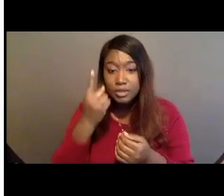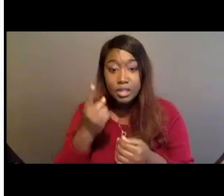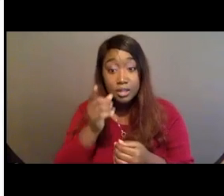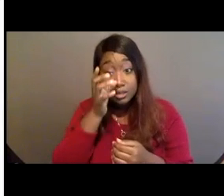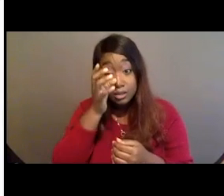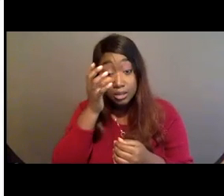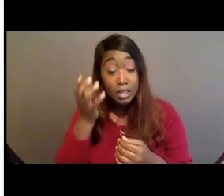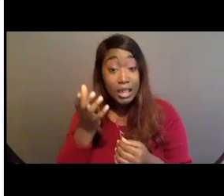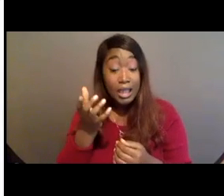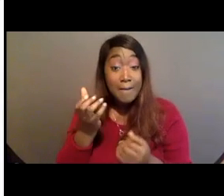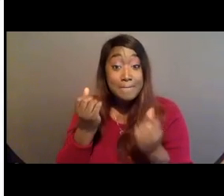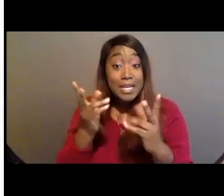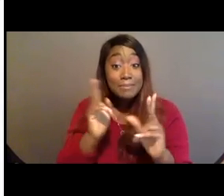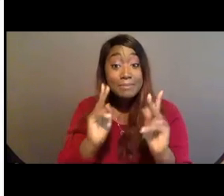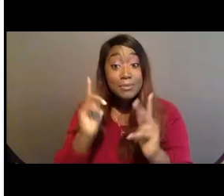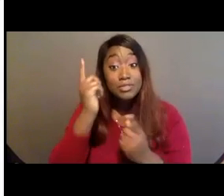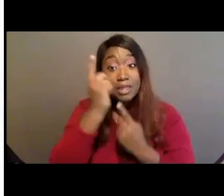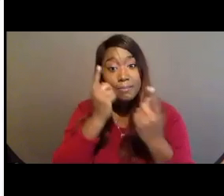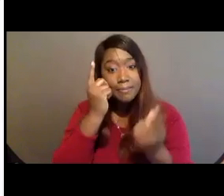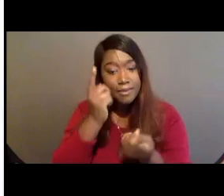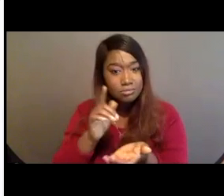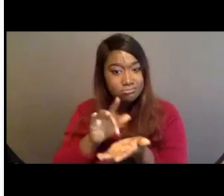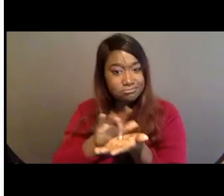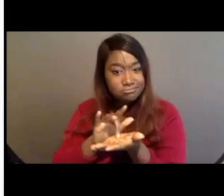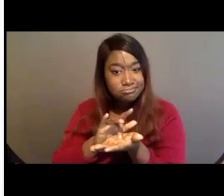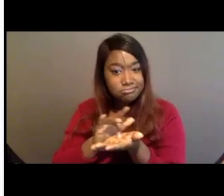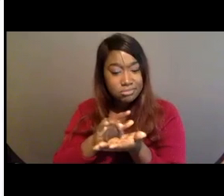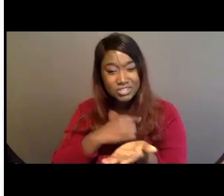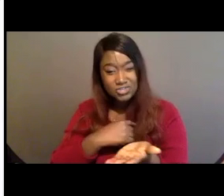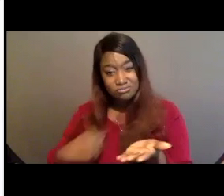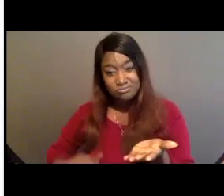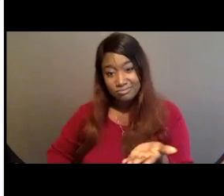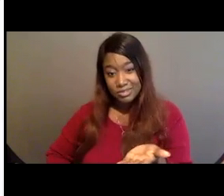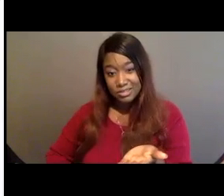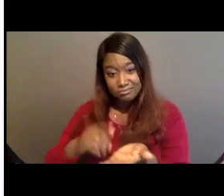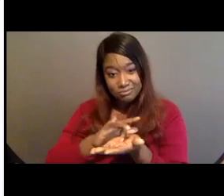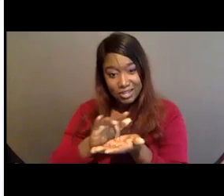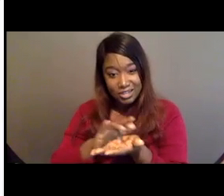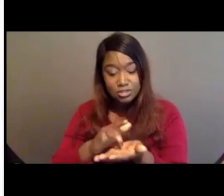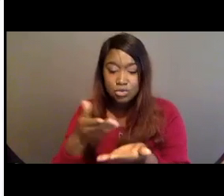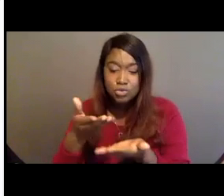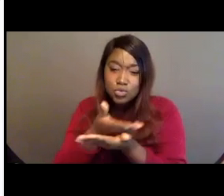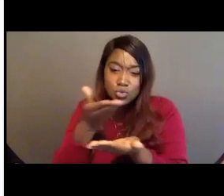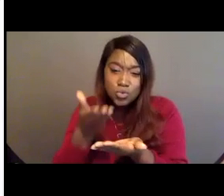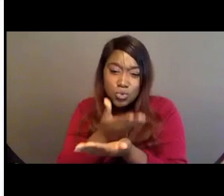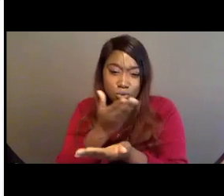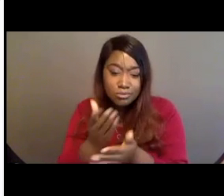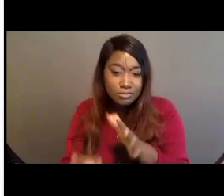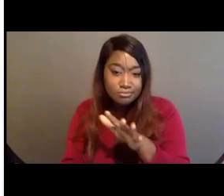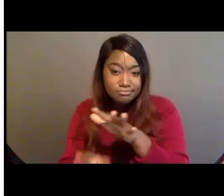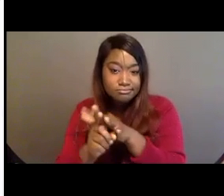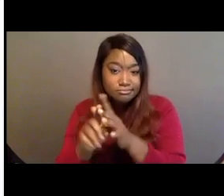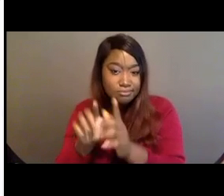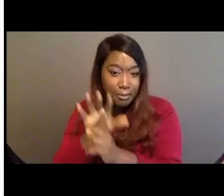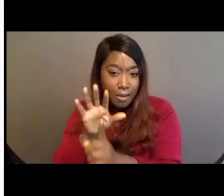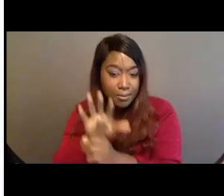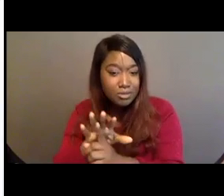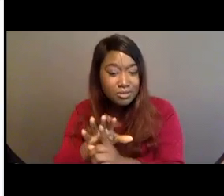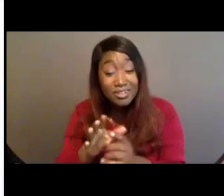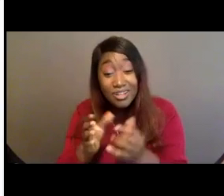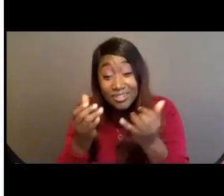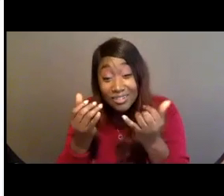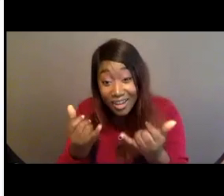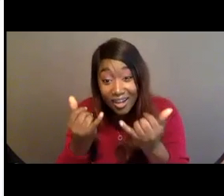of a new phenomenon. And it is actually in the way that we're practicing it today. as a licensed medical profession. It has only